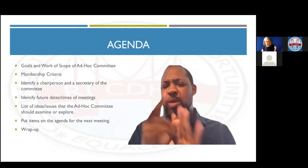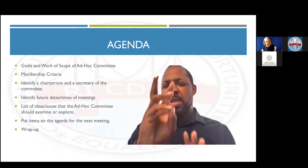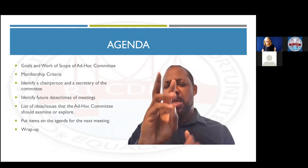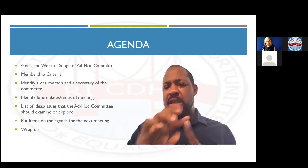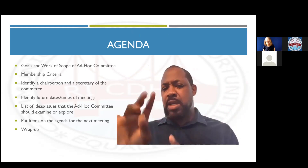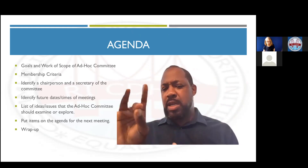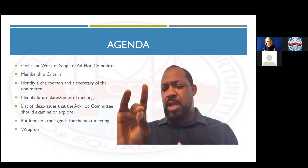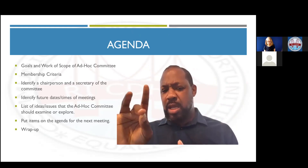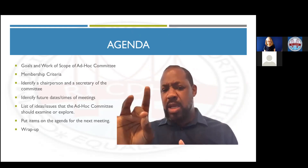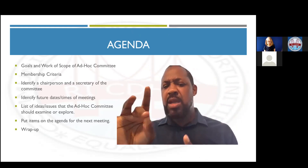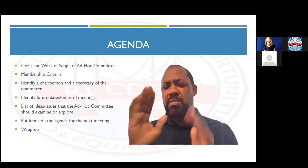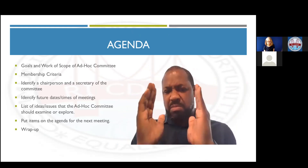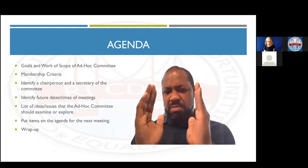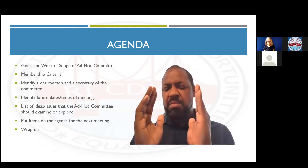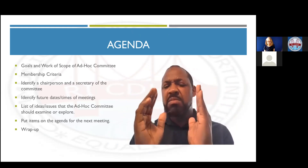We have 2 hours from 6 to 8.